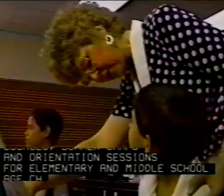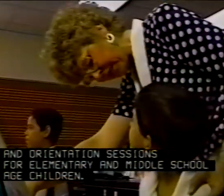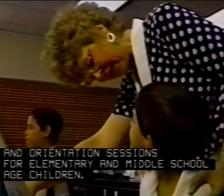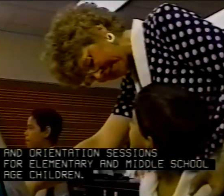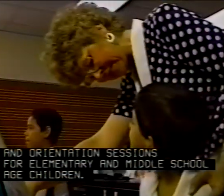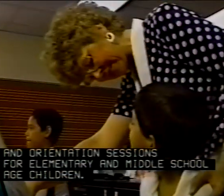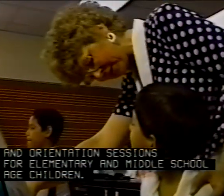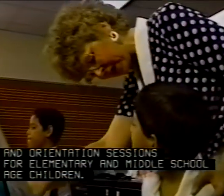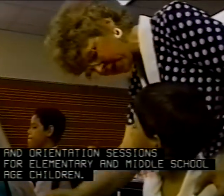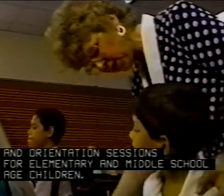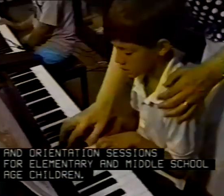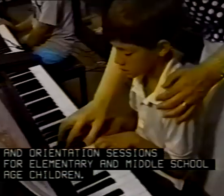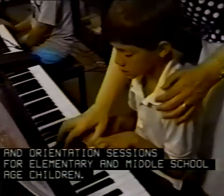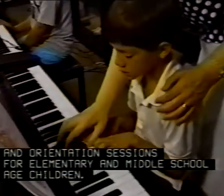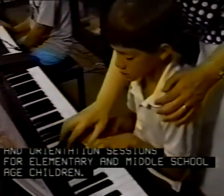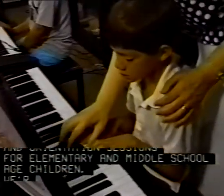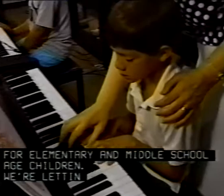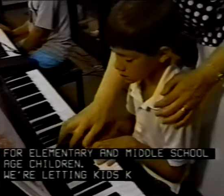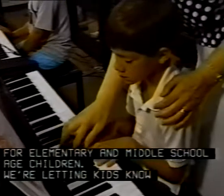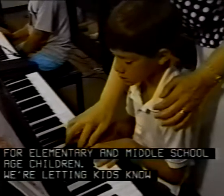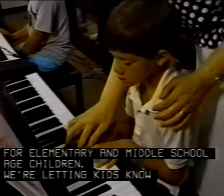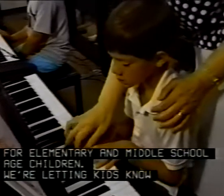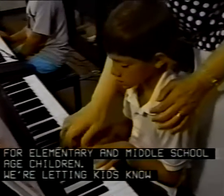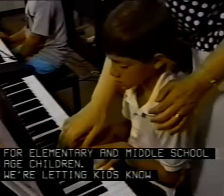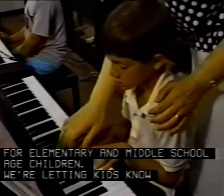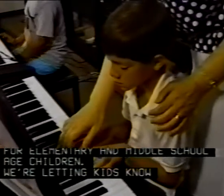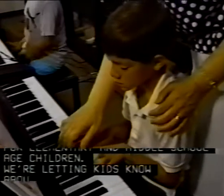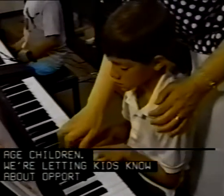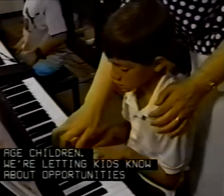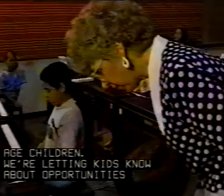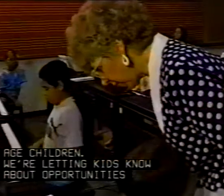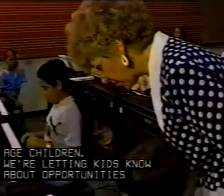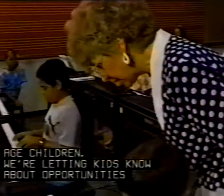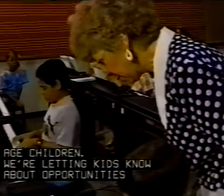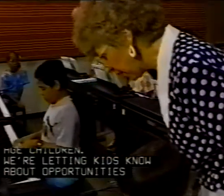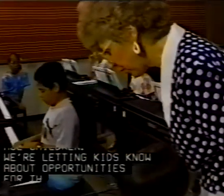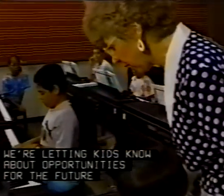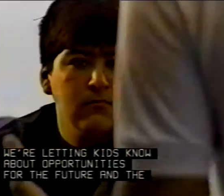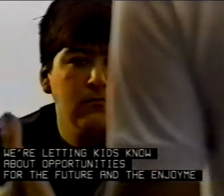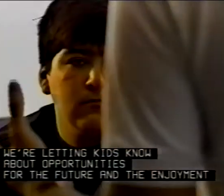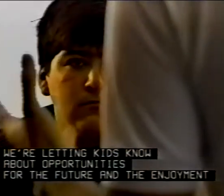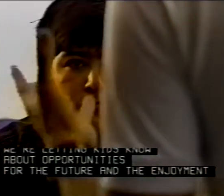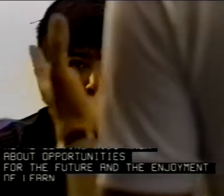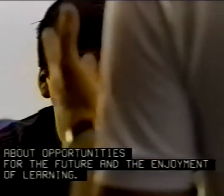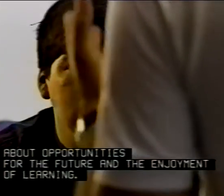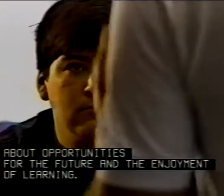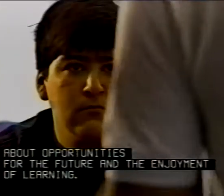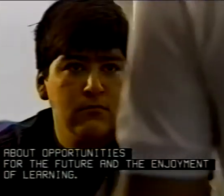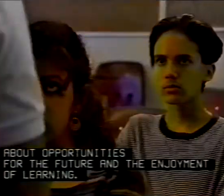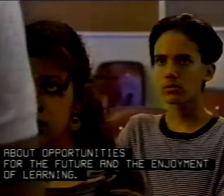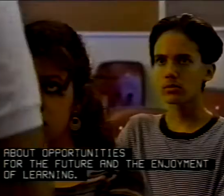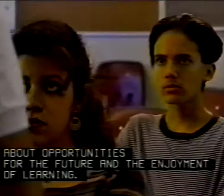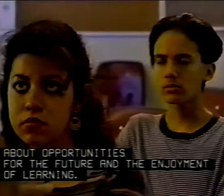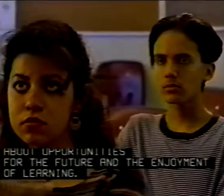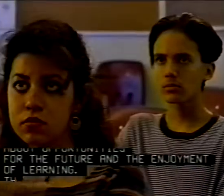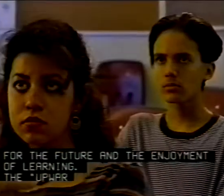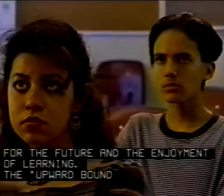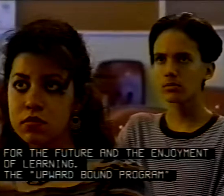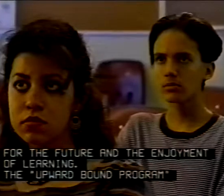We're letting kids know about opportunities for the future and the enjoyment of learning. The Upward Bound program and the Summer Bridge